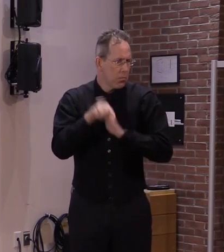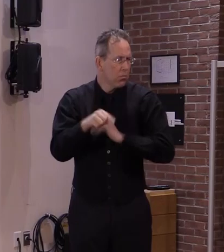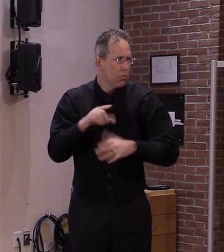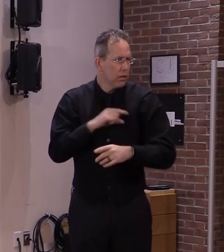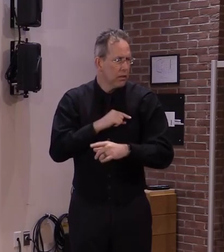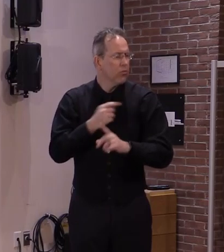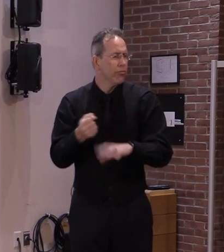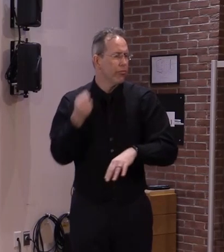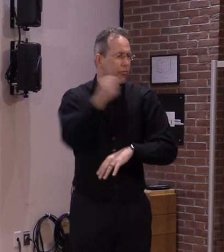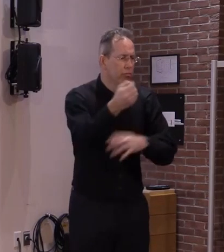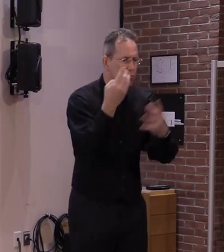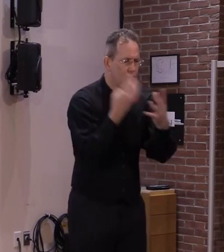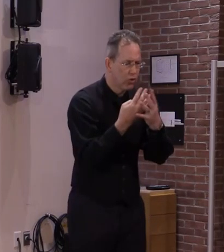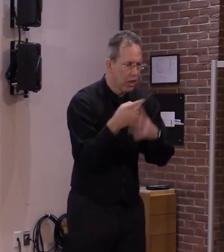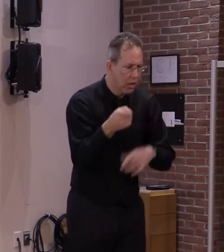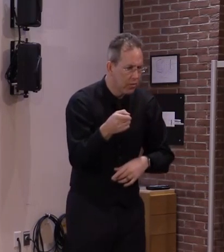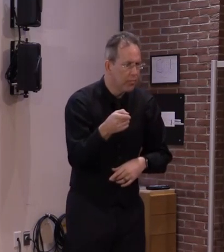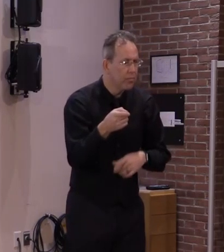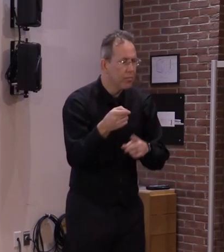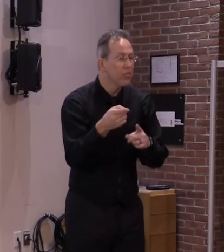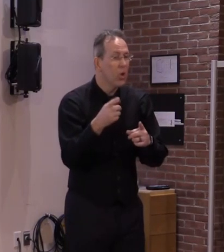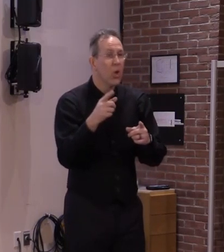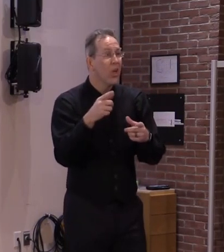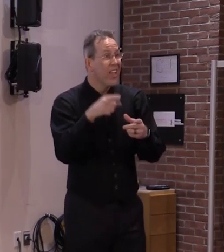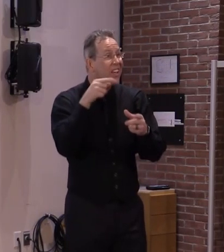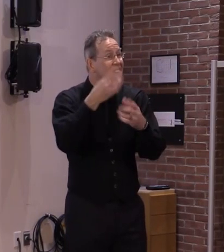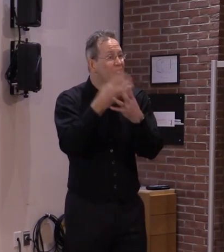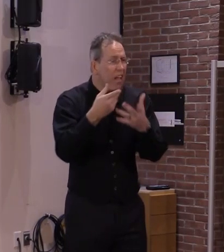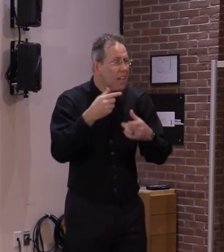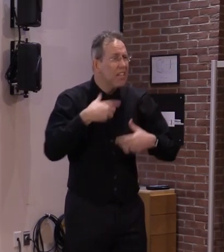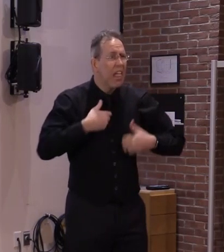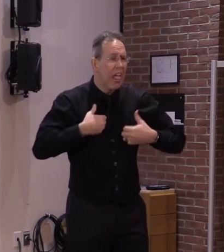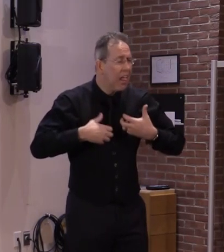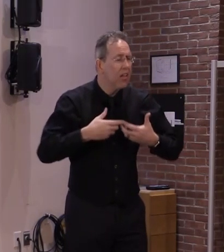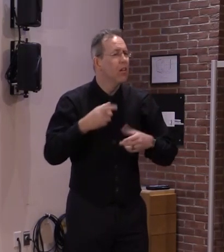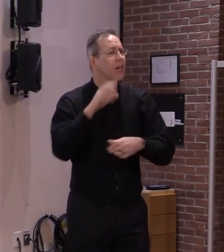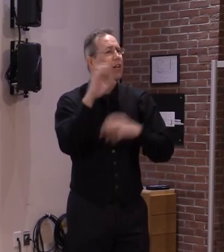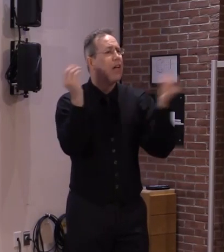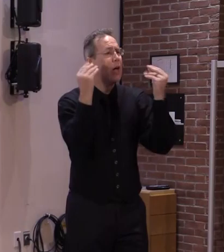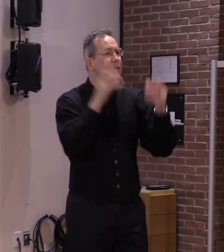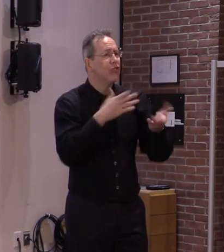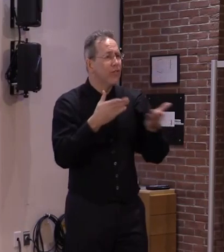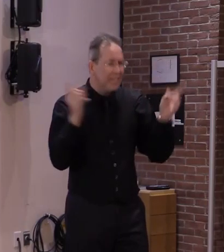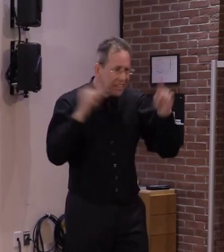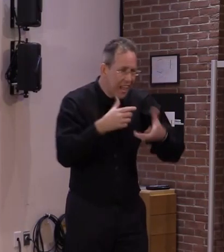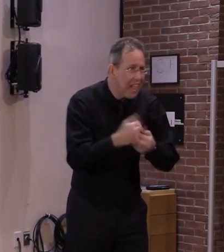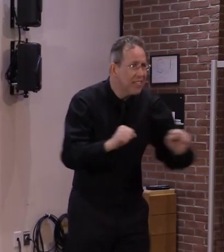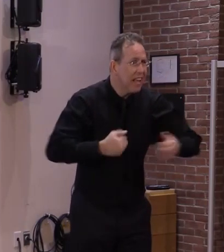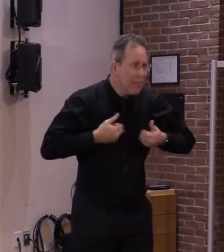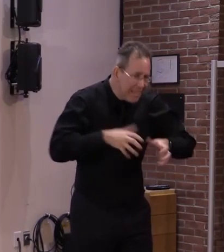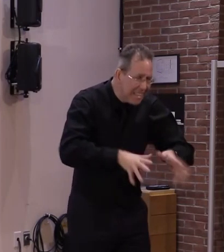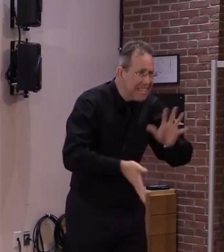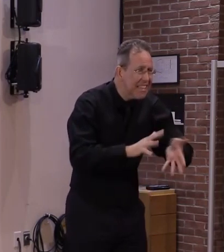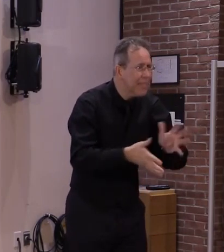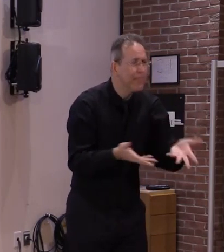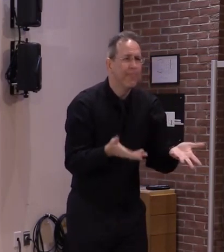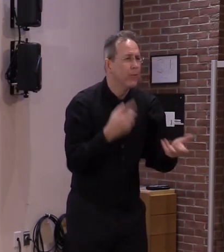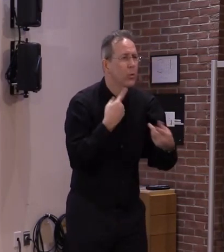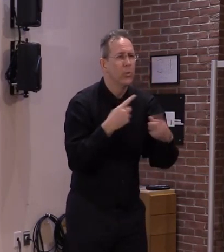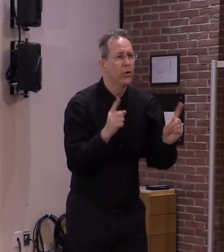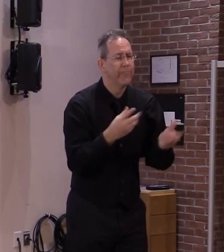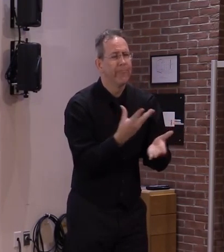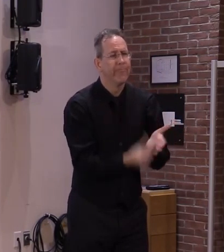This involves a review of events leading up to the death, a full review of medical records, and an independent external